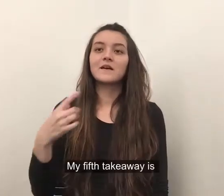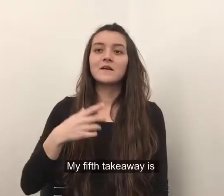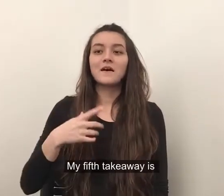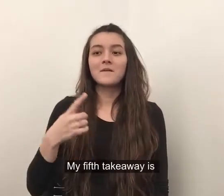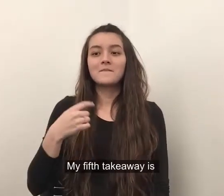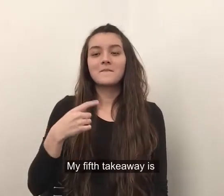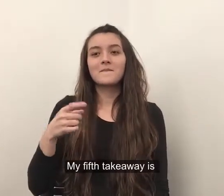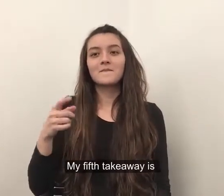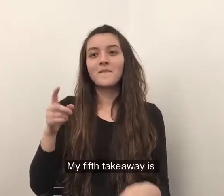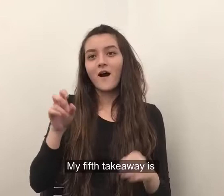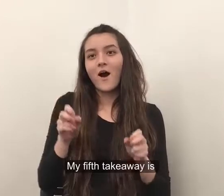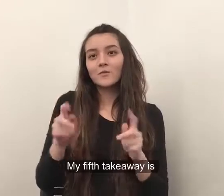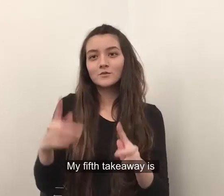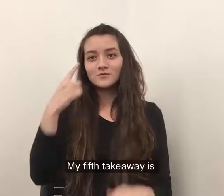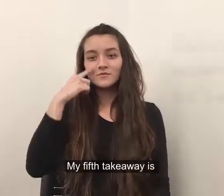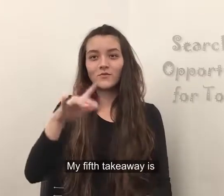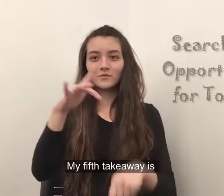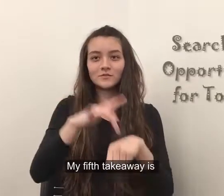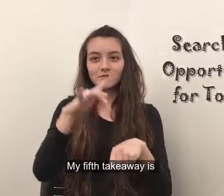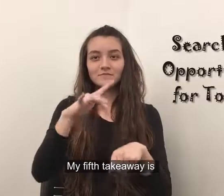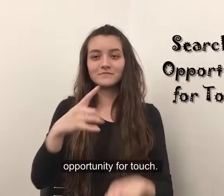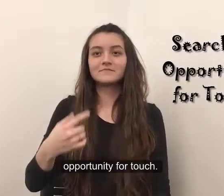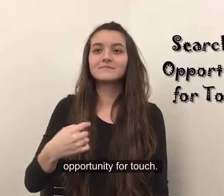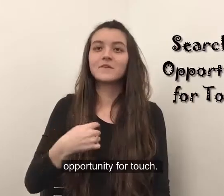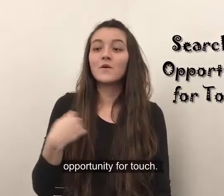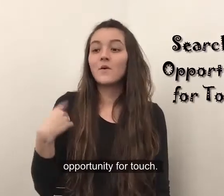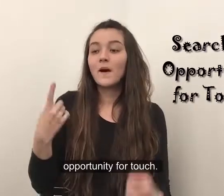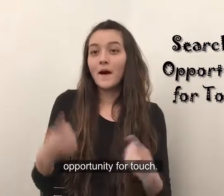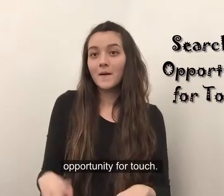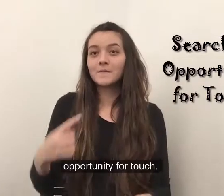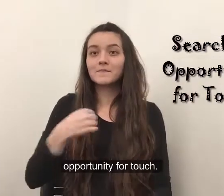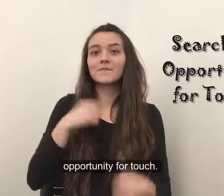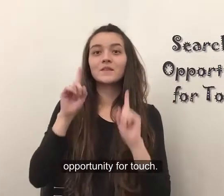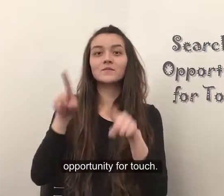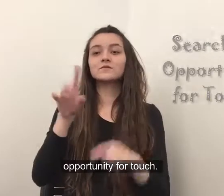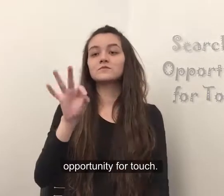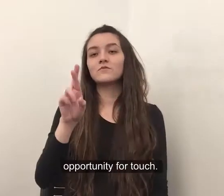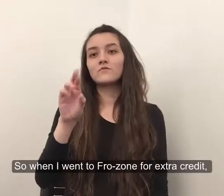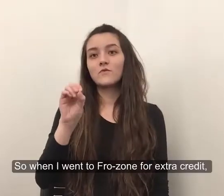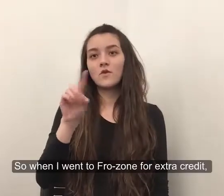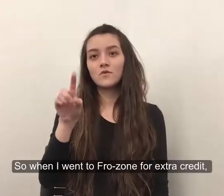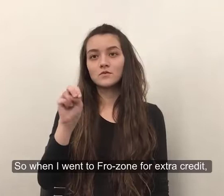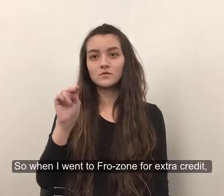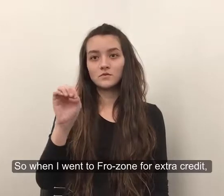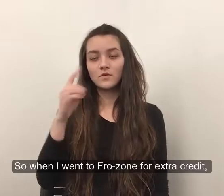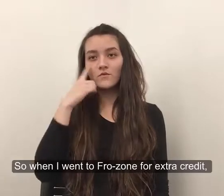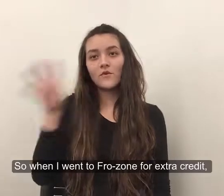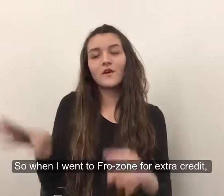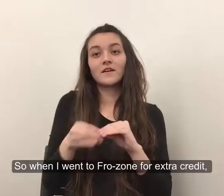fifth takeaway is opportunity for touch. So when I went to Frozone for